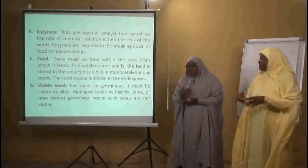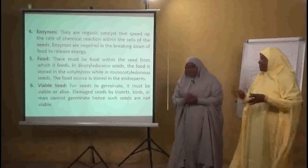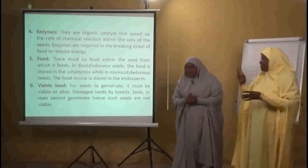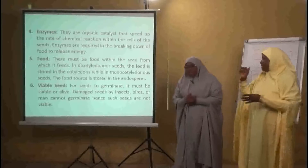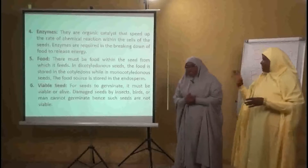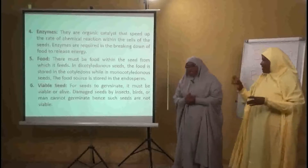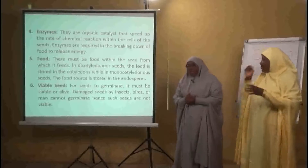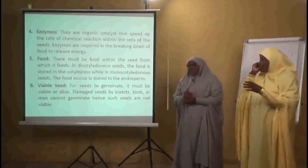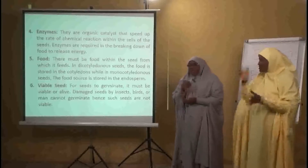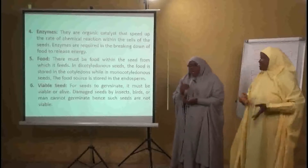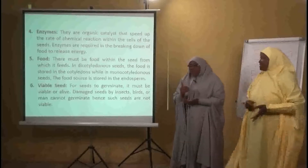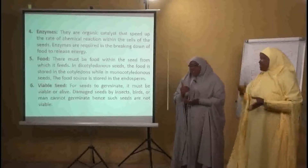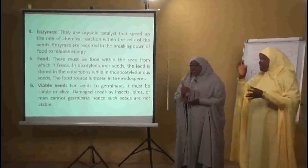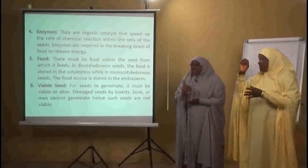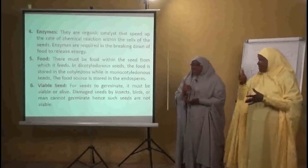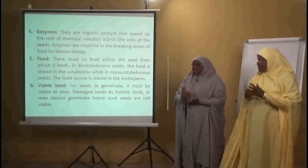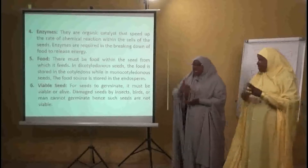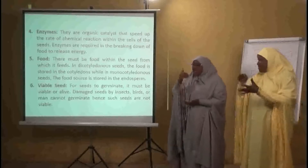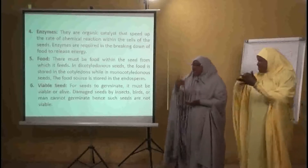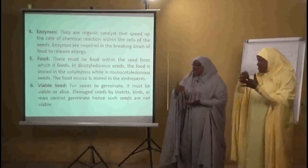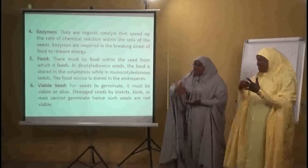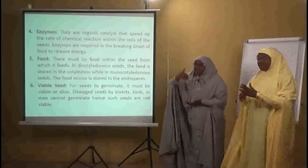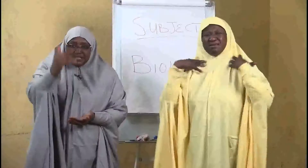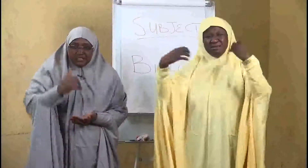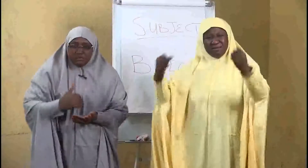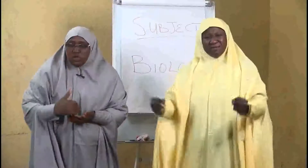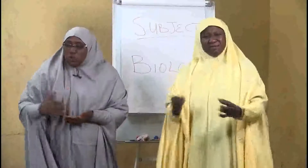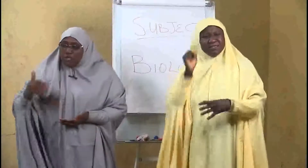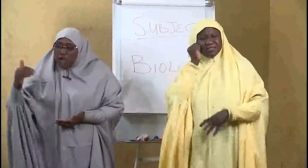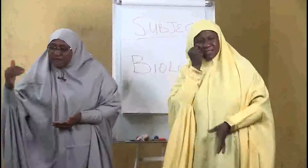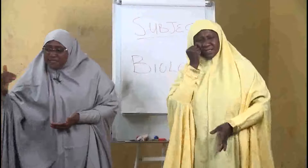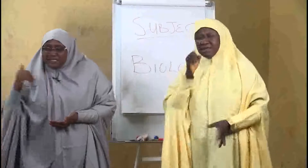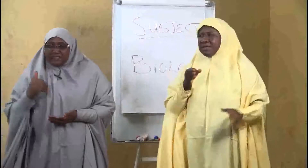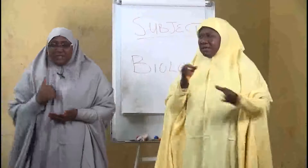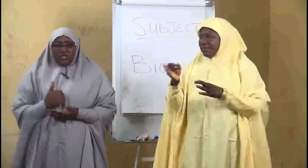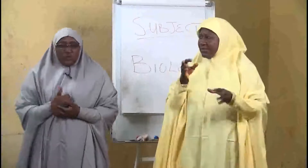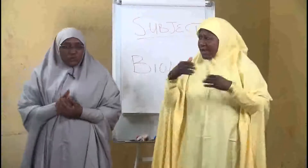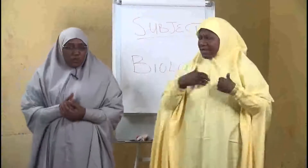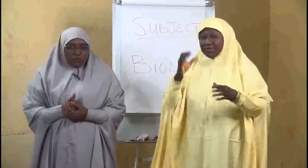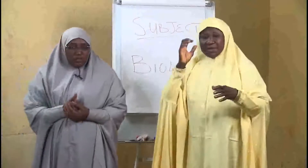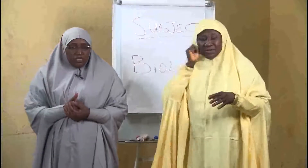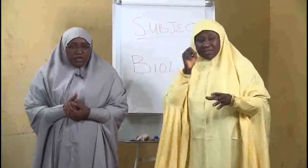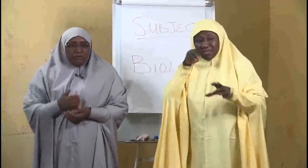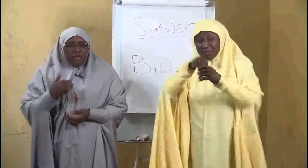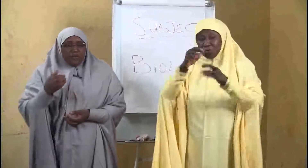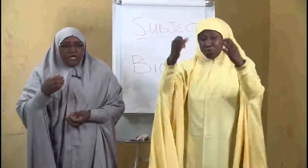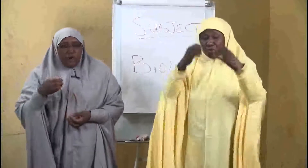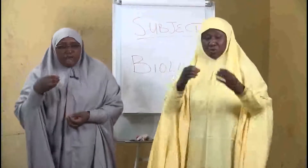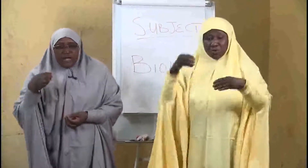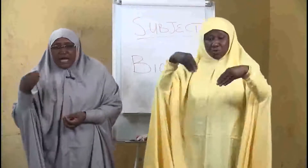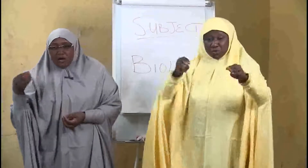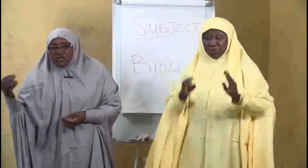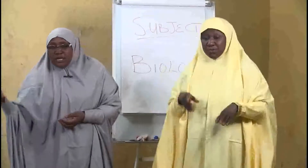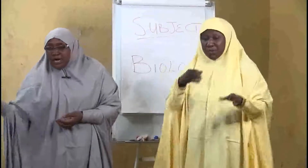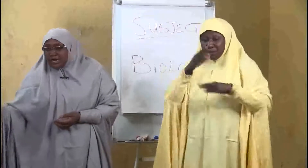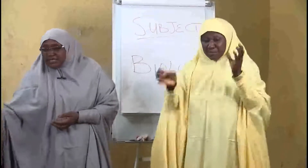by viable seed? Viable seed means a healthy seed. When you have seed in your store, maybe you have